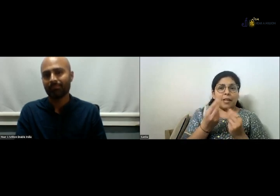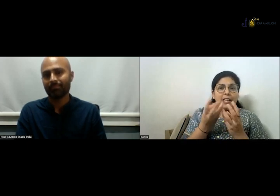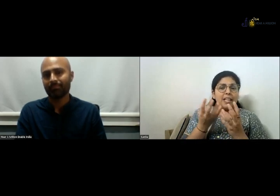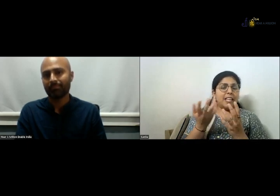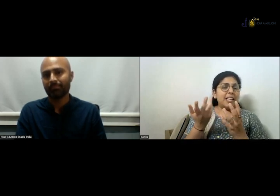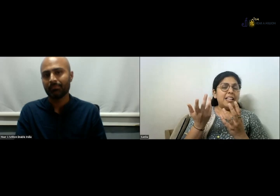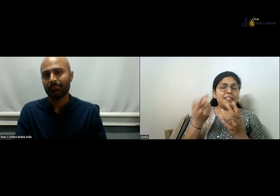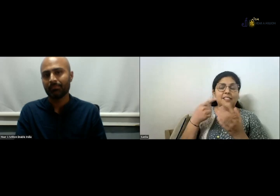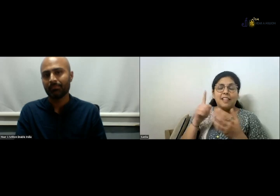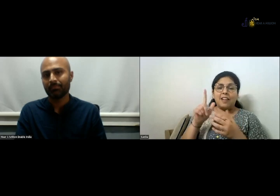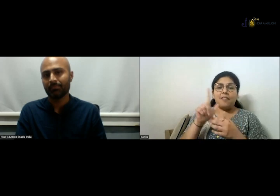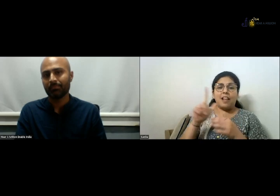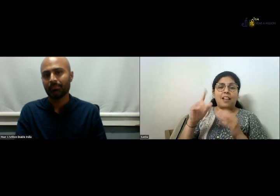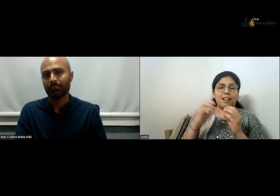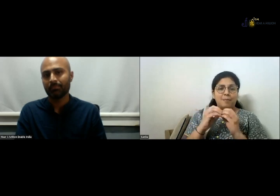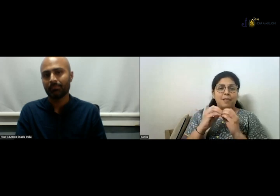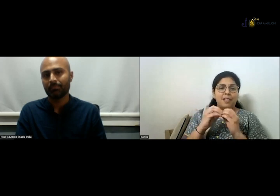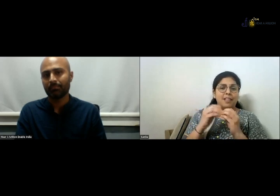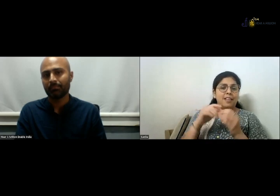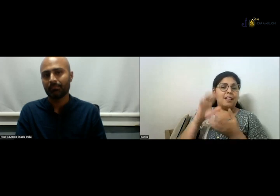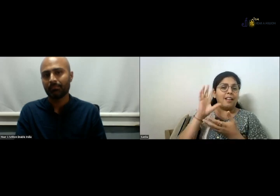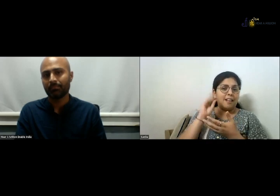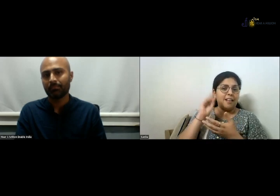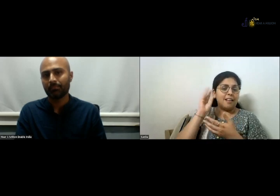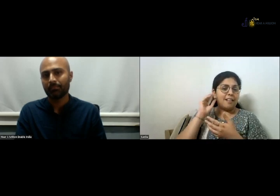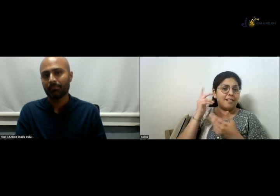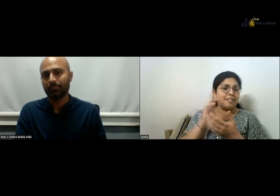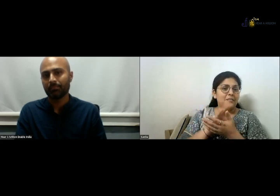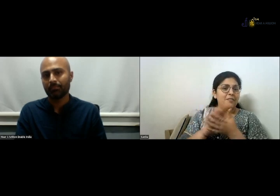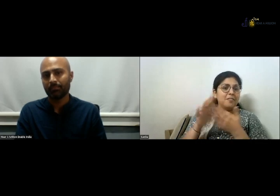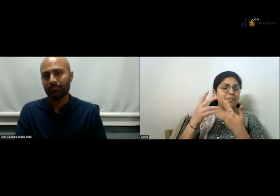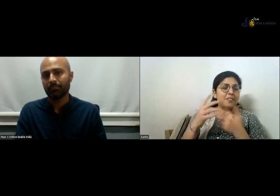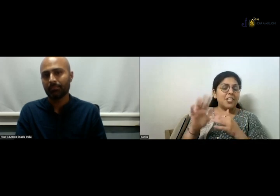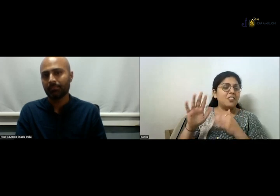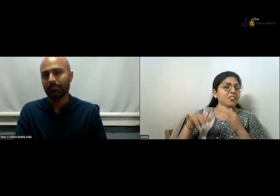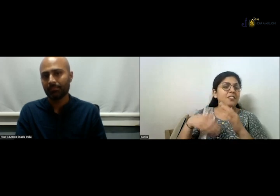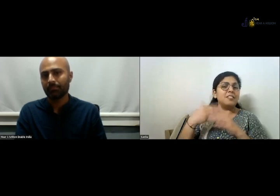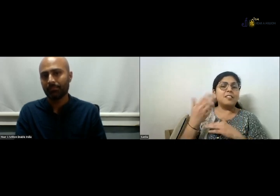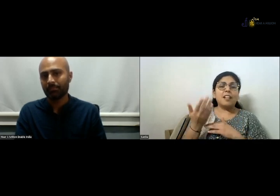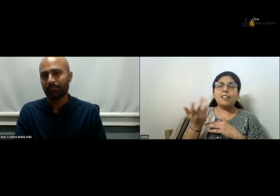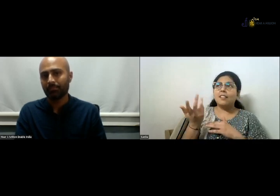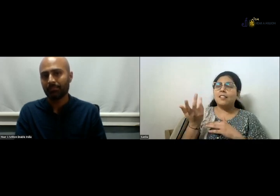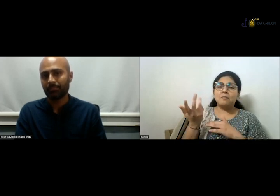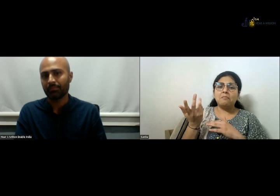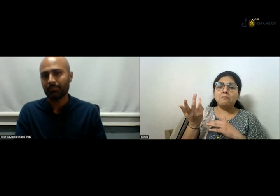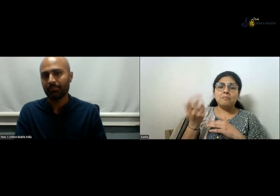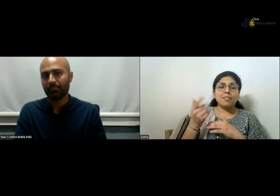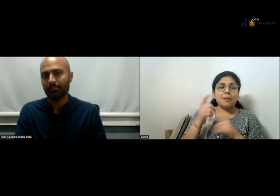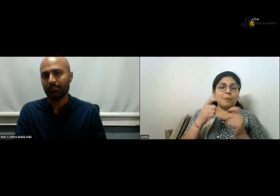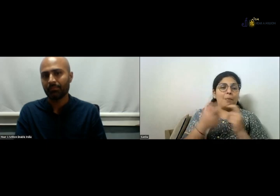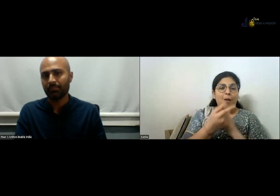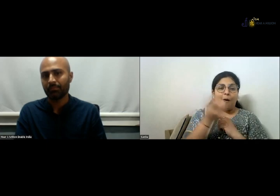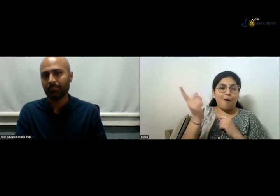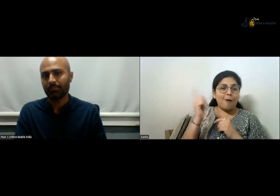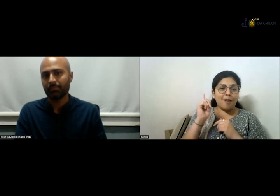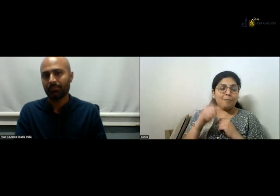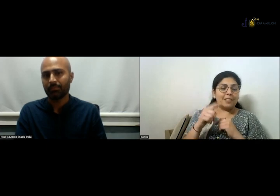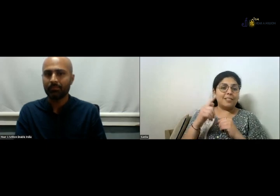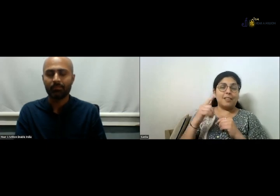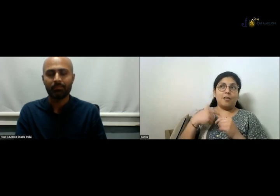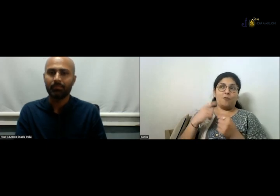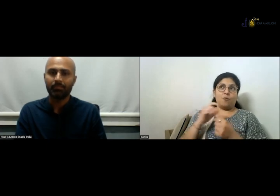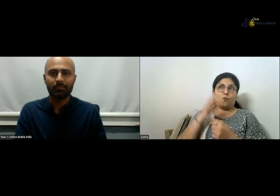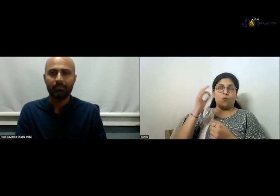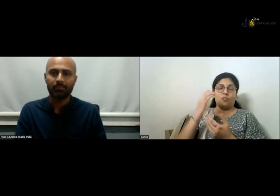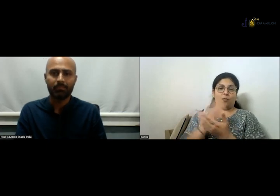we had the golden opportunity for having Sudamni, who did LLB, and we learned a lot of things from her. Now